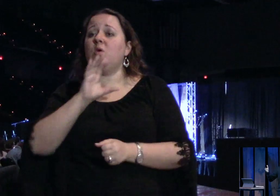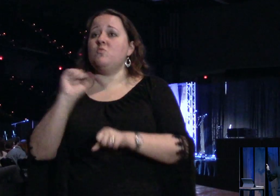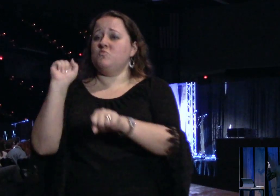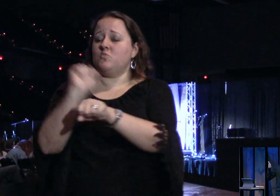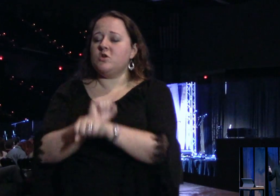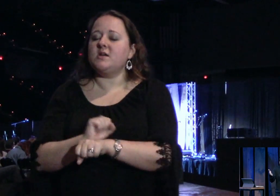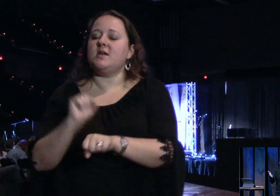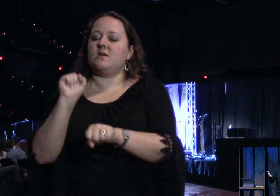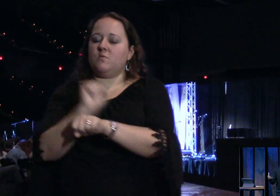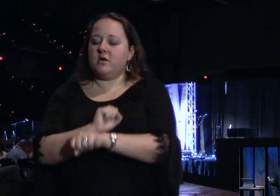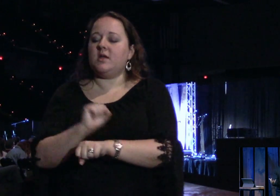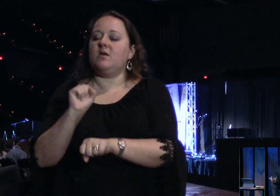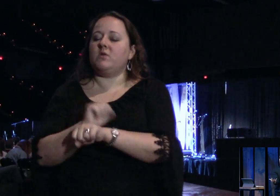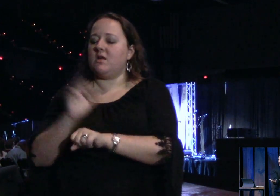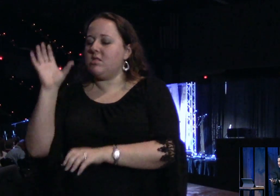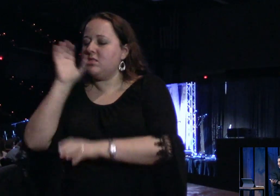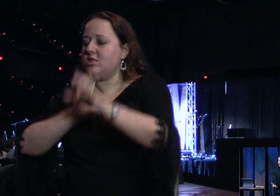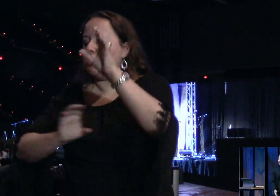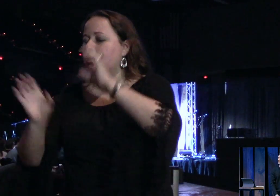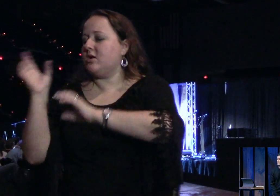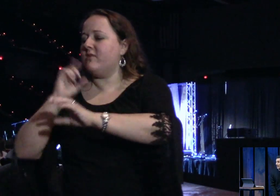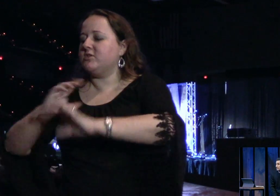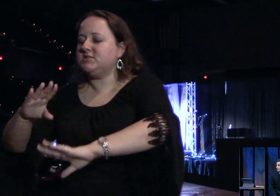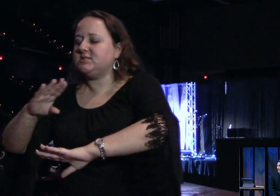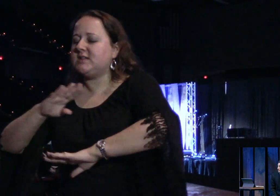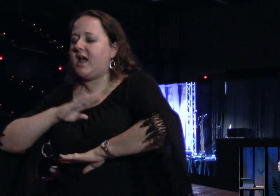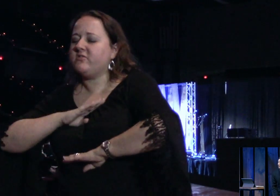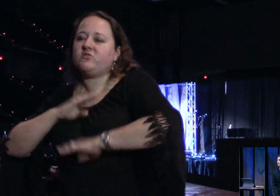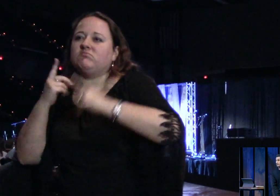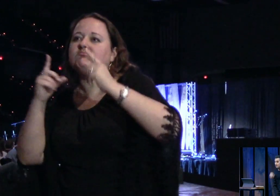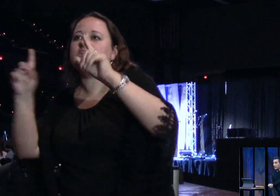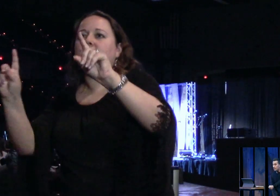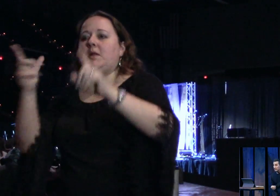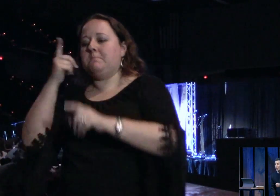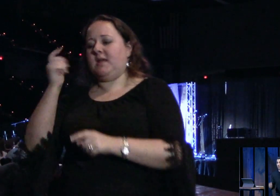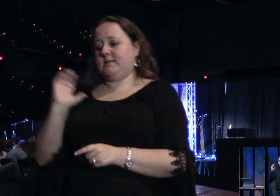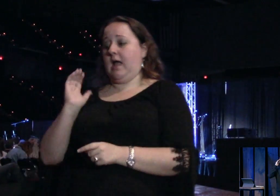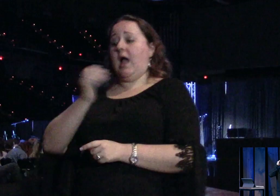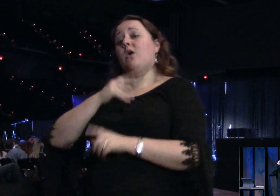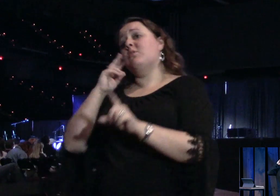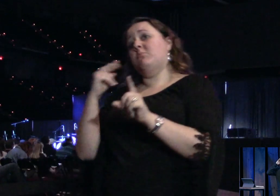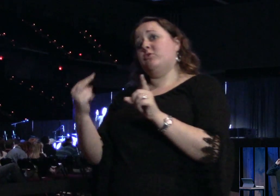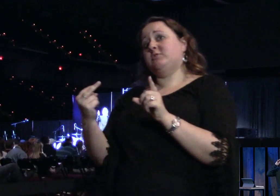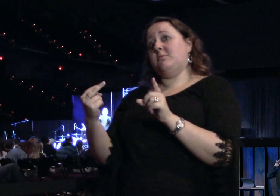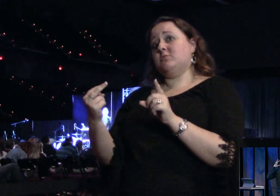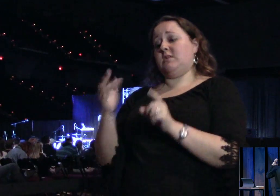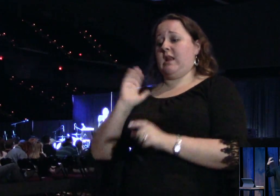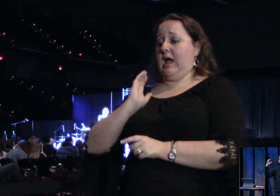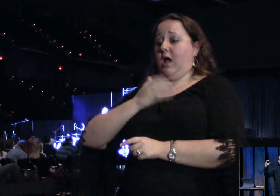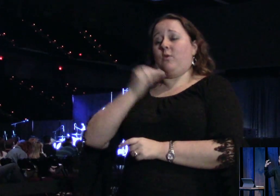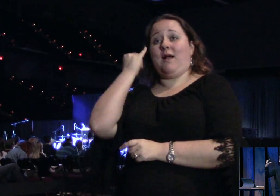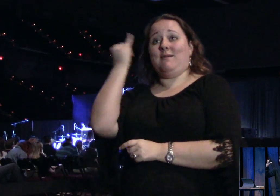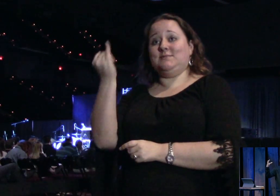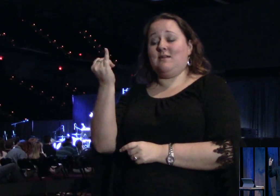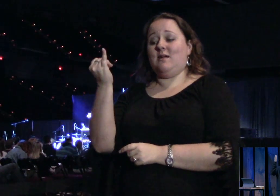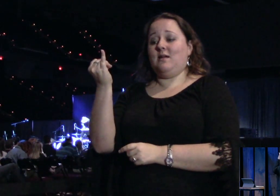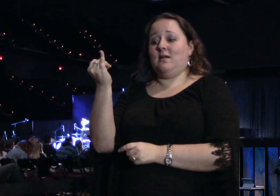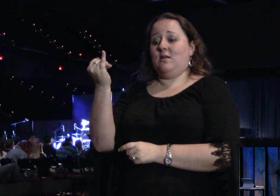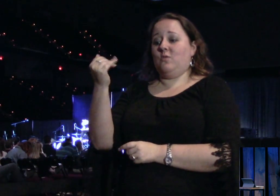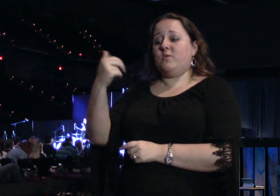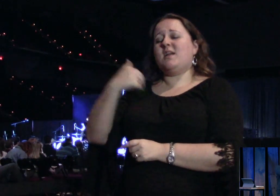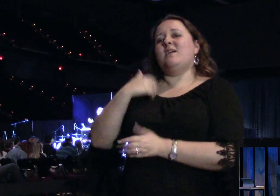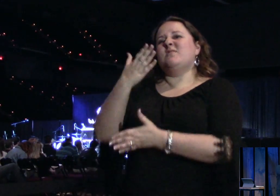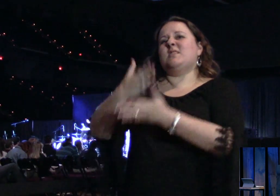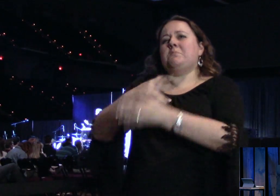us, are looking under the sun for satisfaction and fulfillment because our perception is